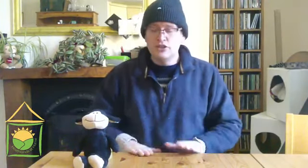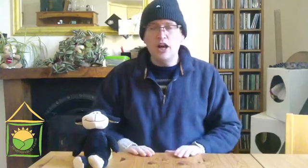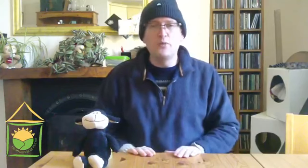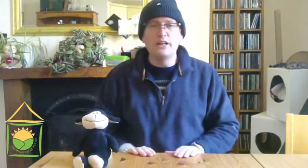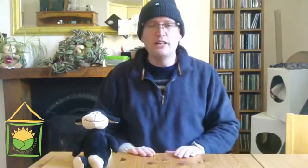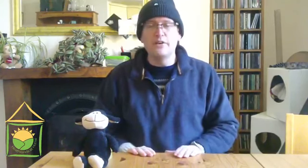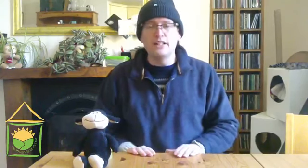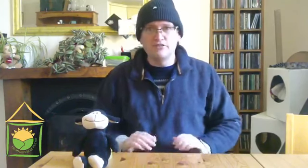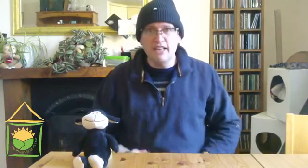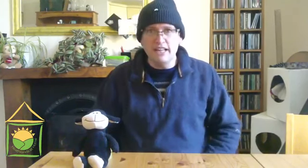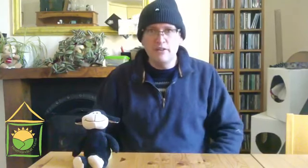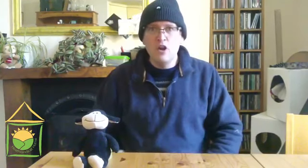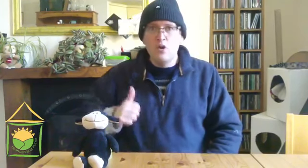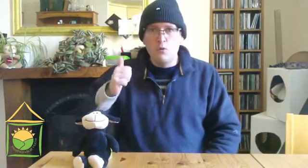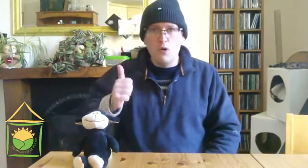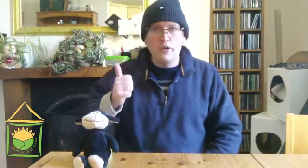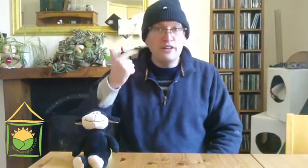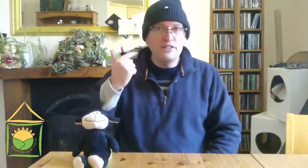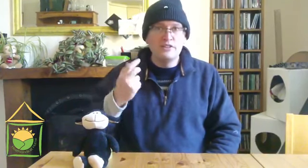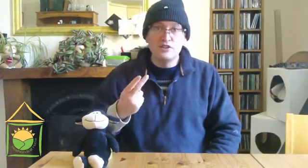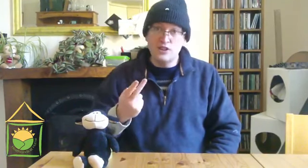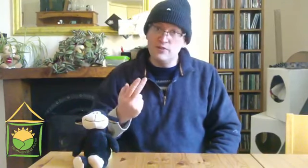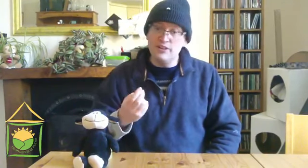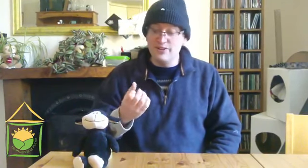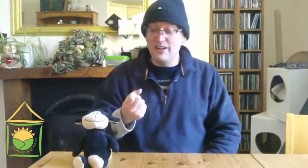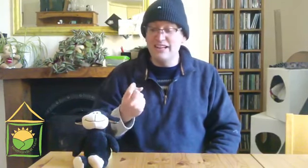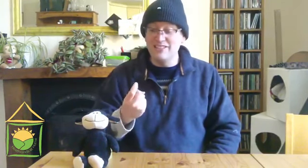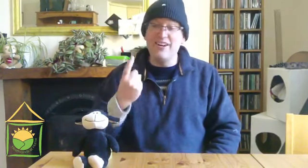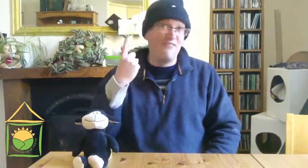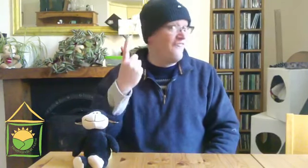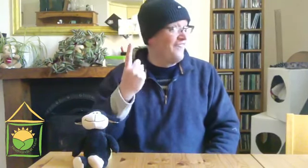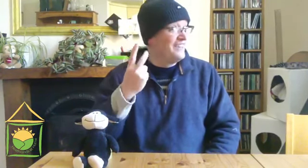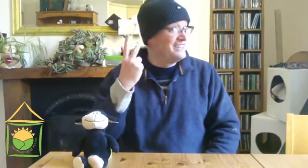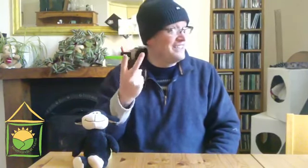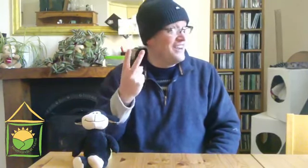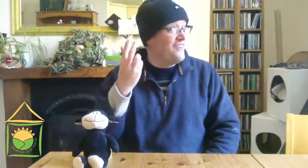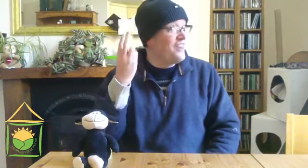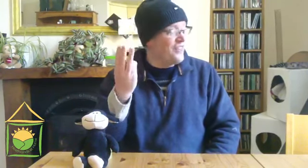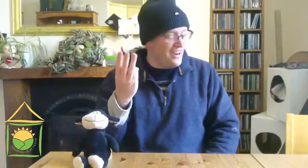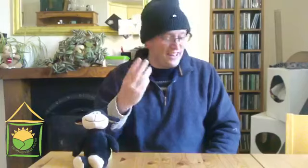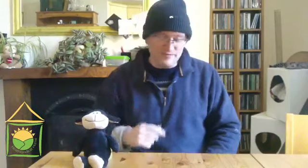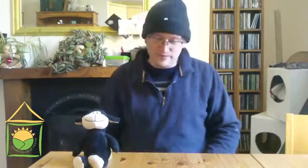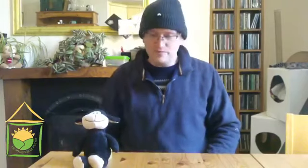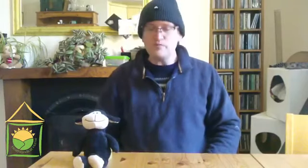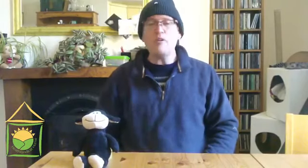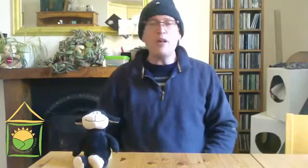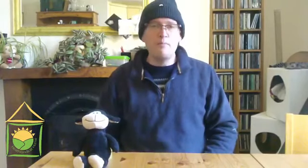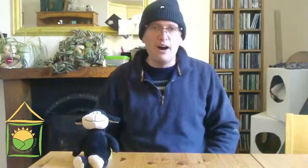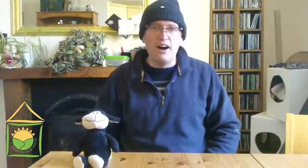we're going to do it. Ready? One, two, I'll do it inside. One, two, three. Ba,